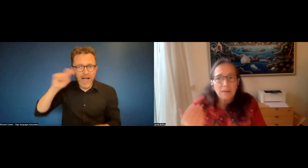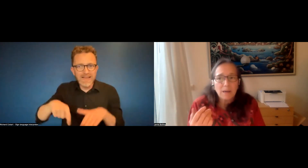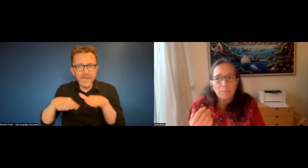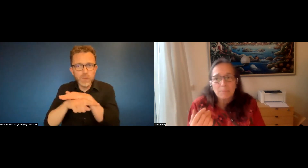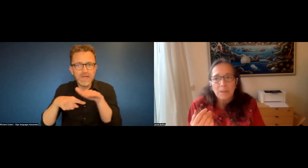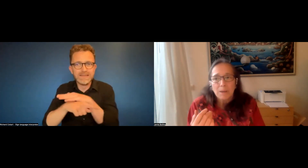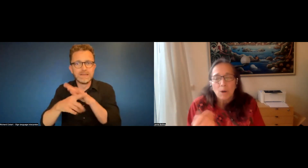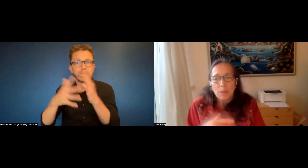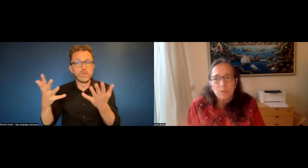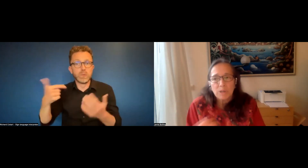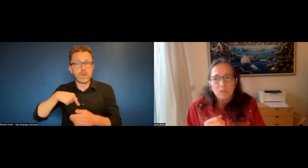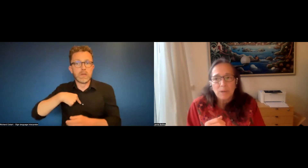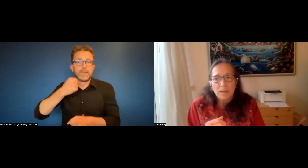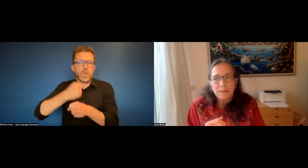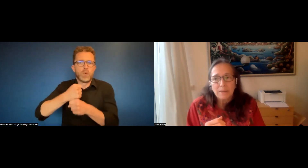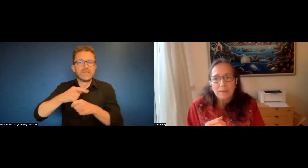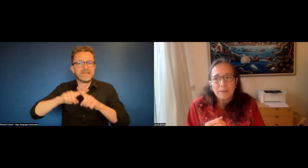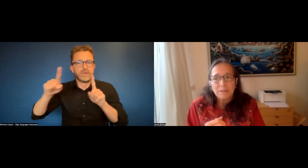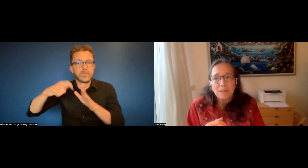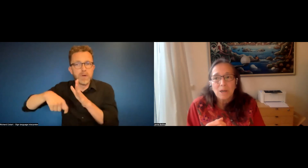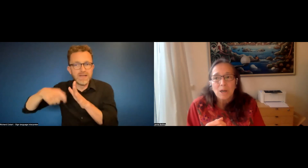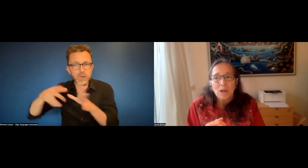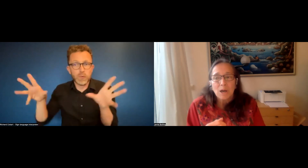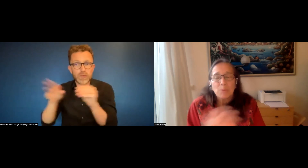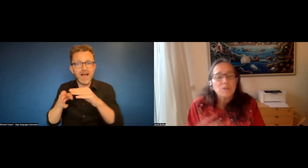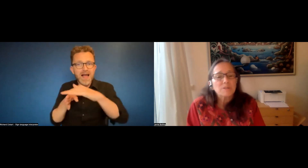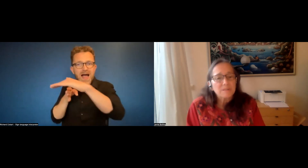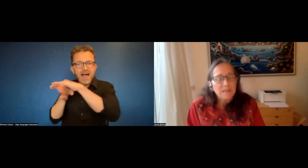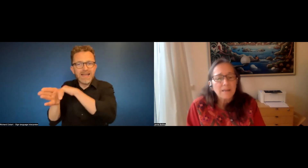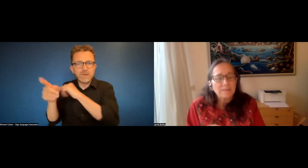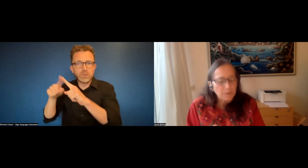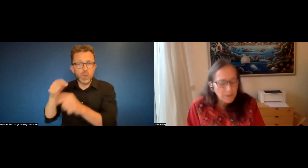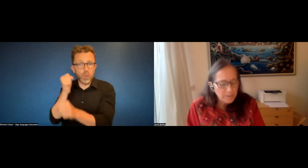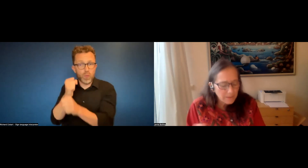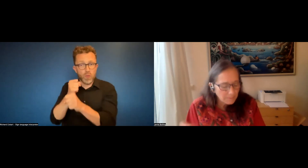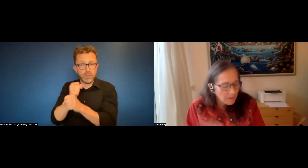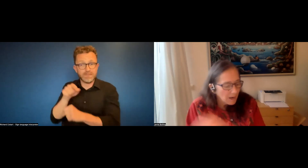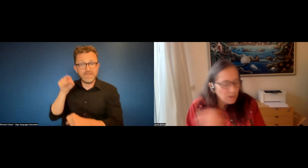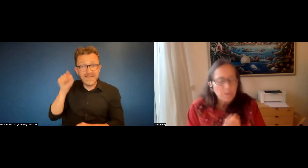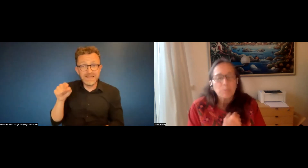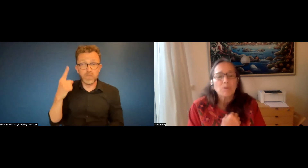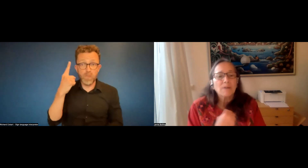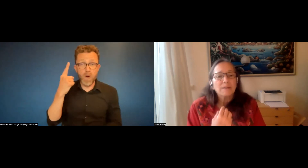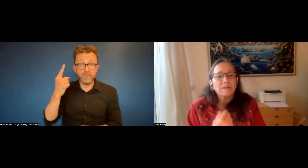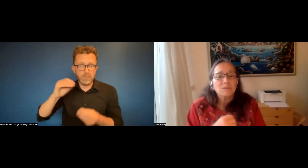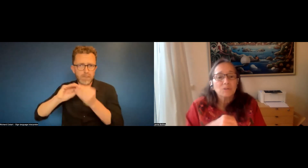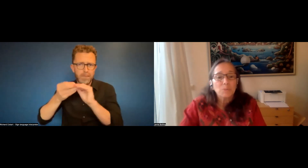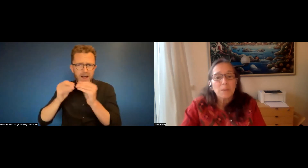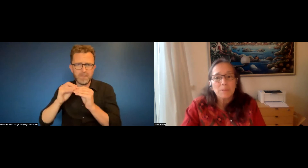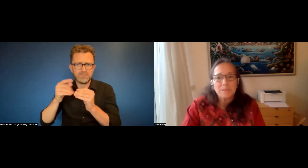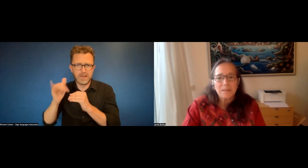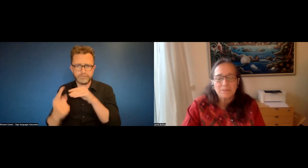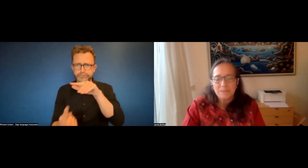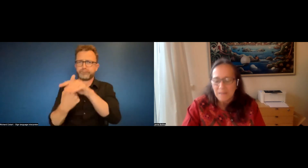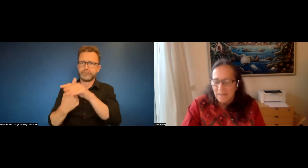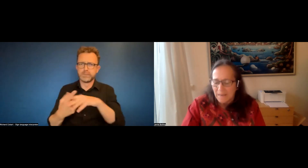direct, are able to get directly permissions to stay, et cetera. And then other people are fighting to be able